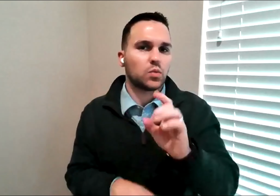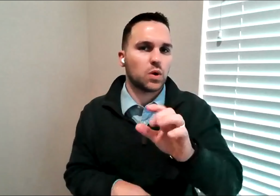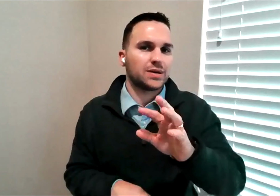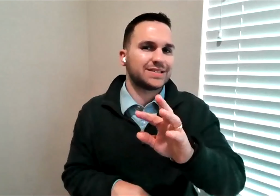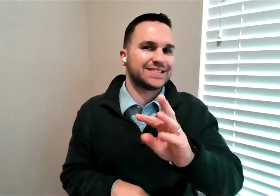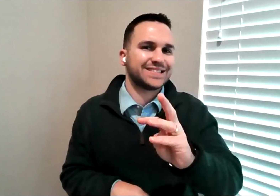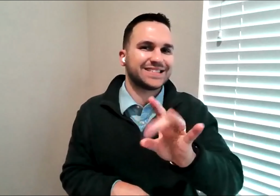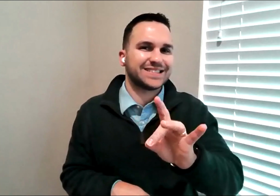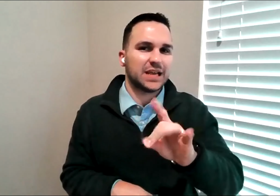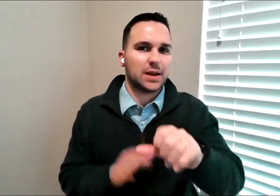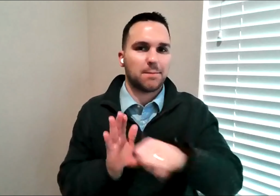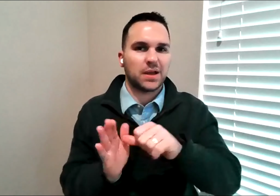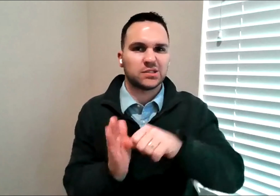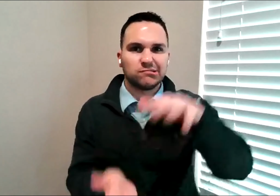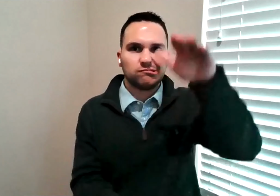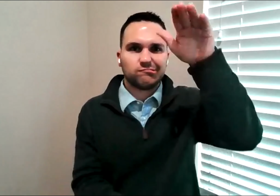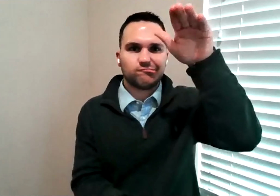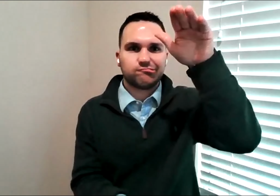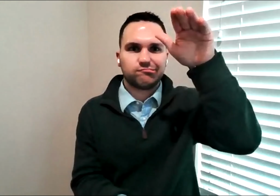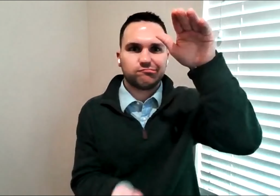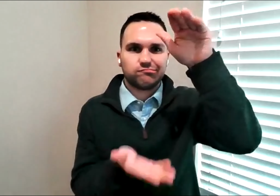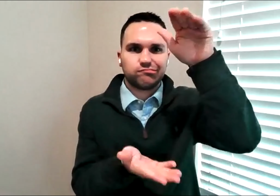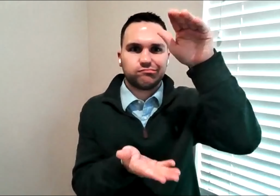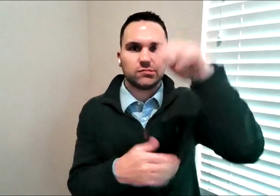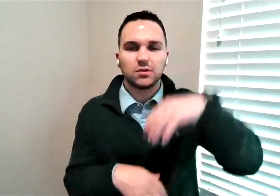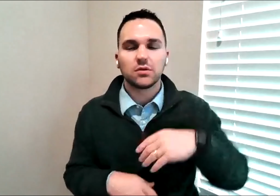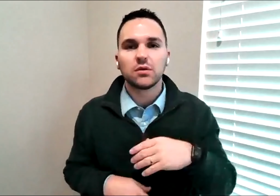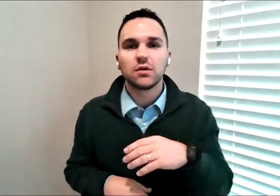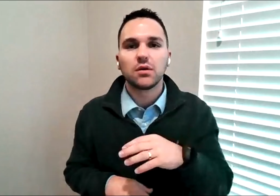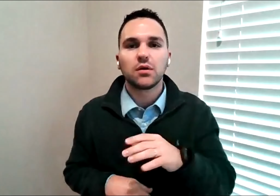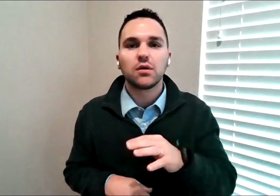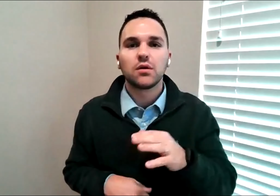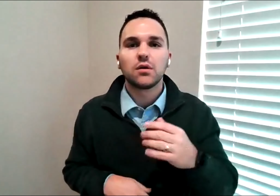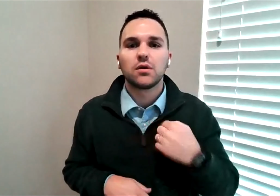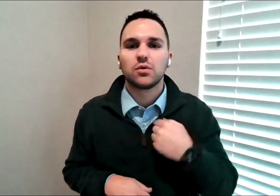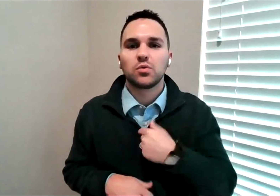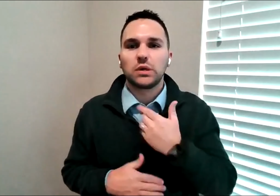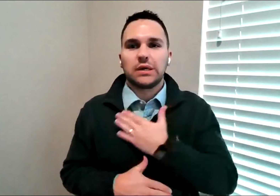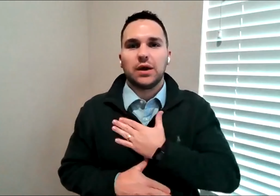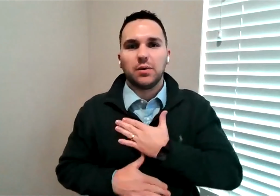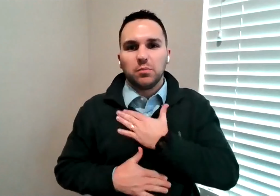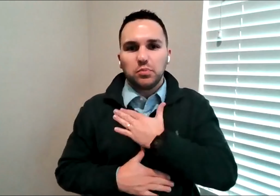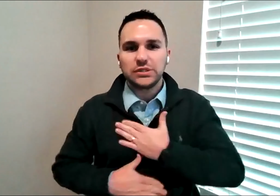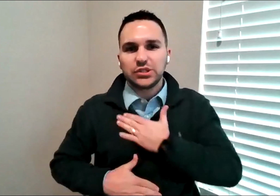1,168 pages long. So obviously we appreciate your